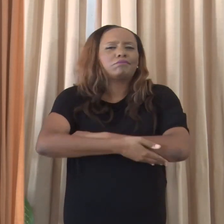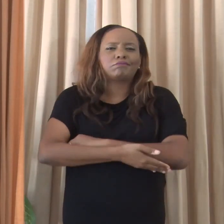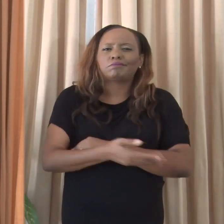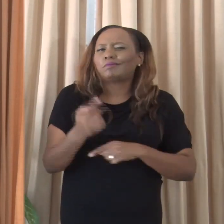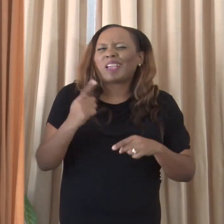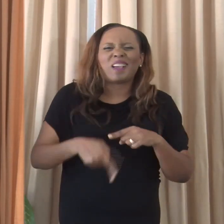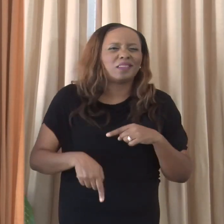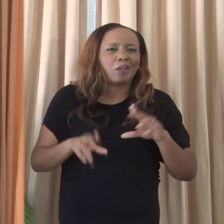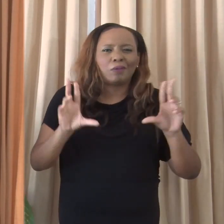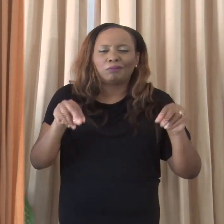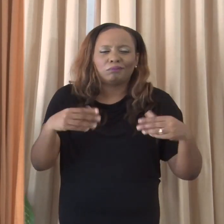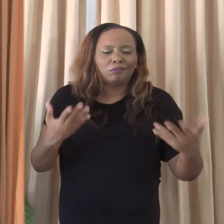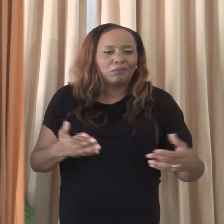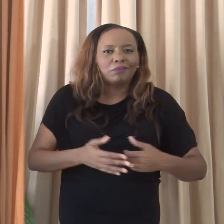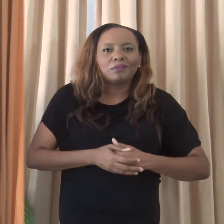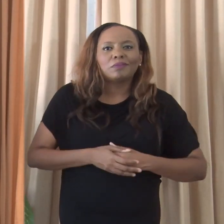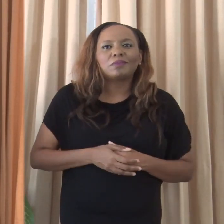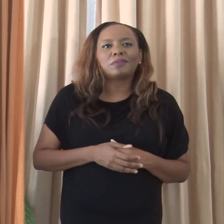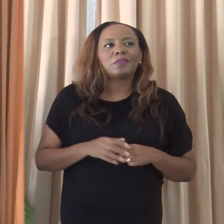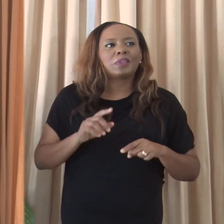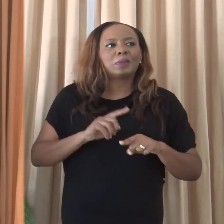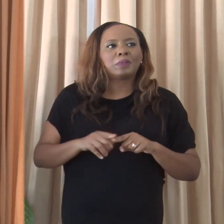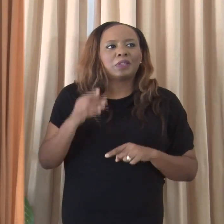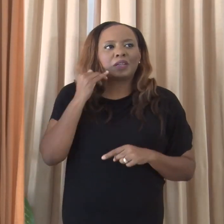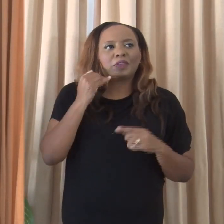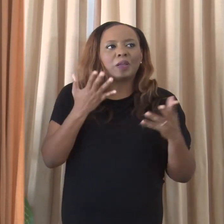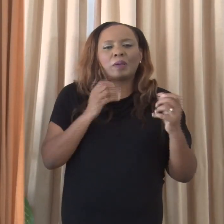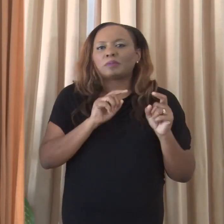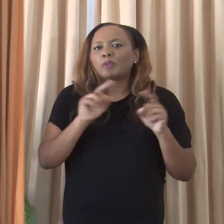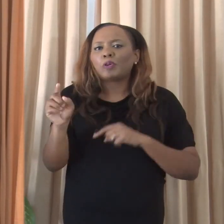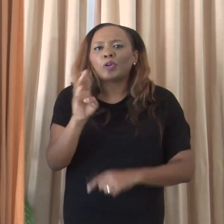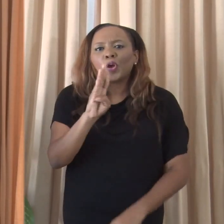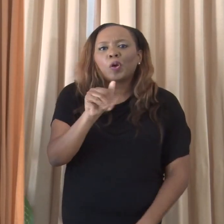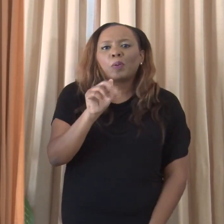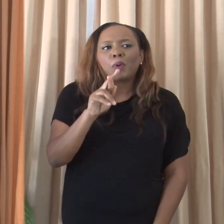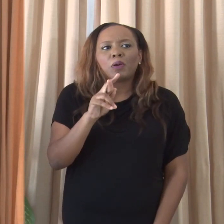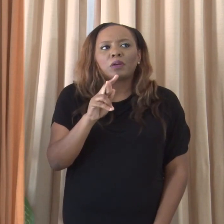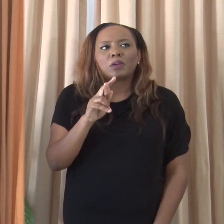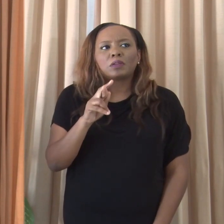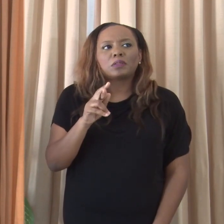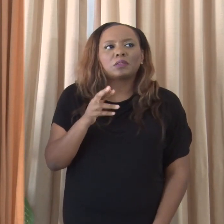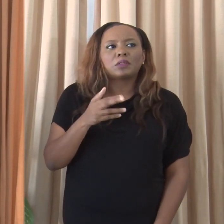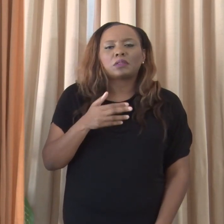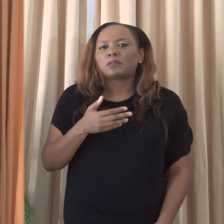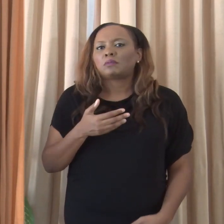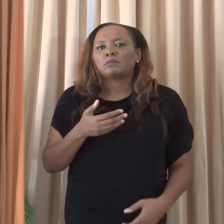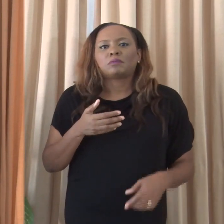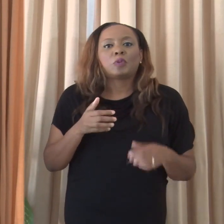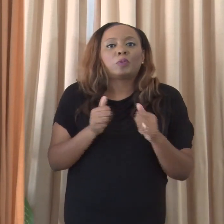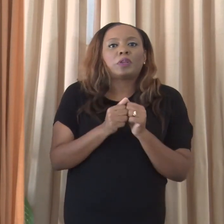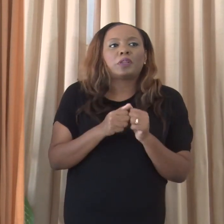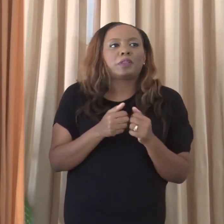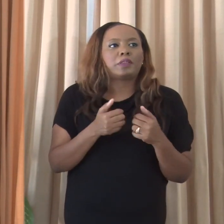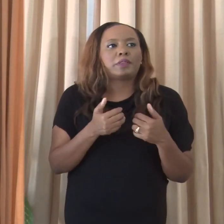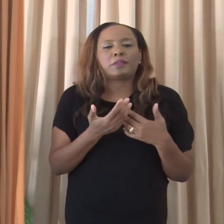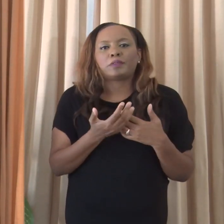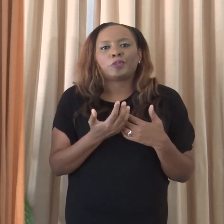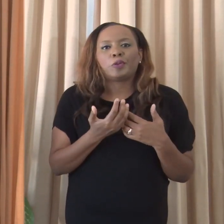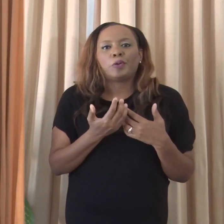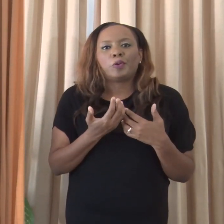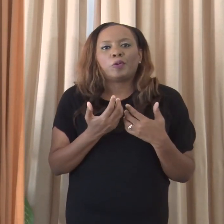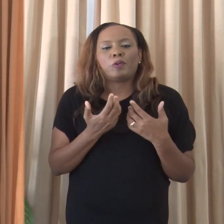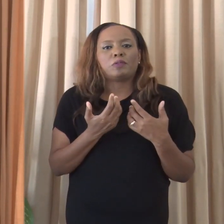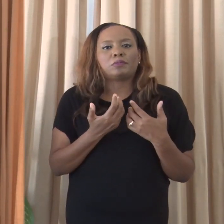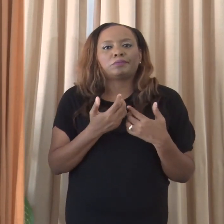don't think that at present there's a difficulty in going discreetly and having a little time with your significant other or your children at